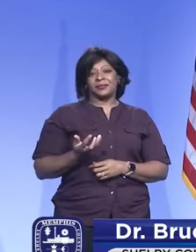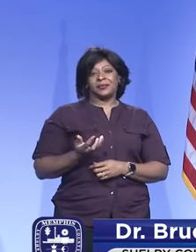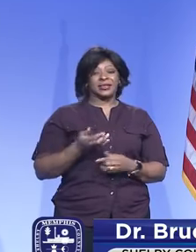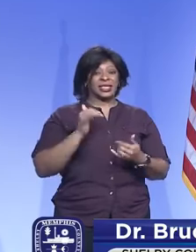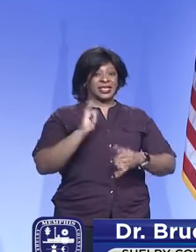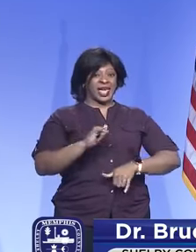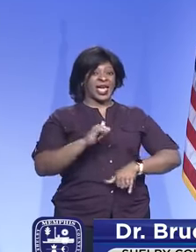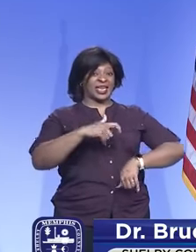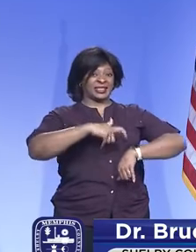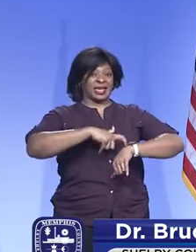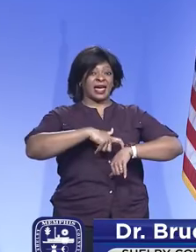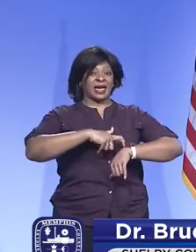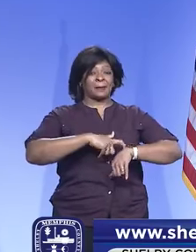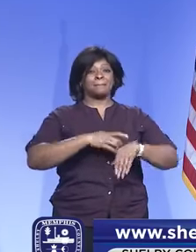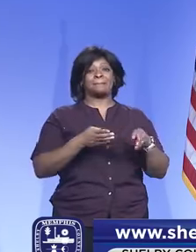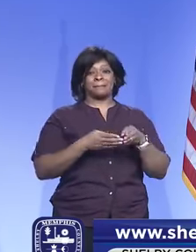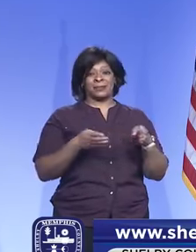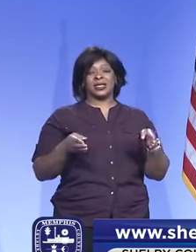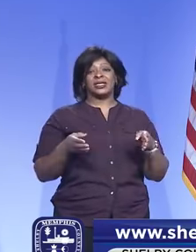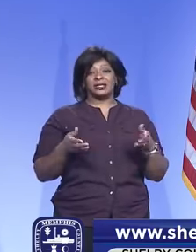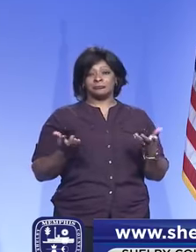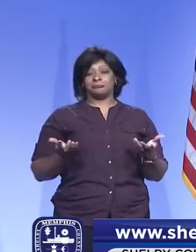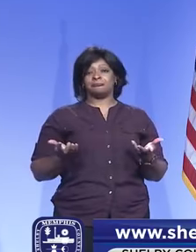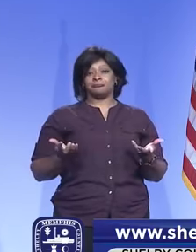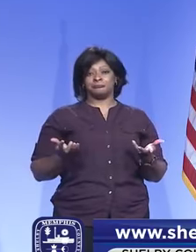at that particular time,